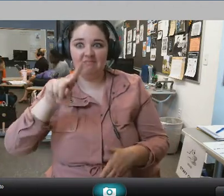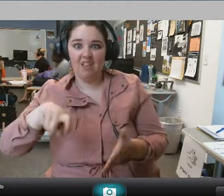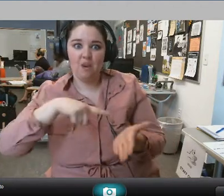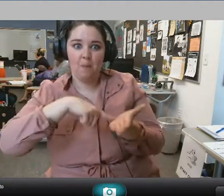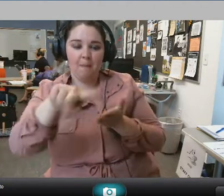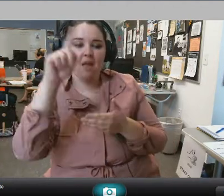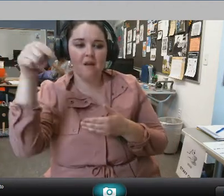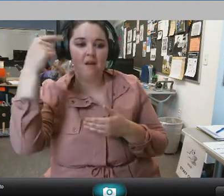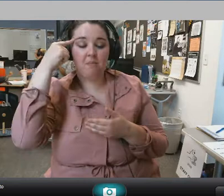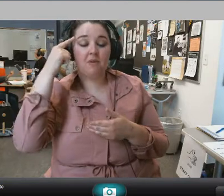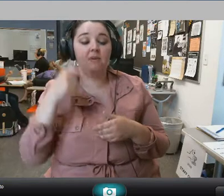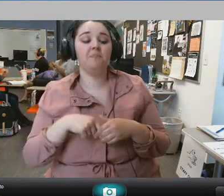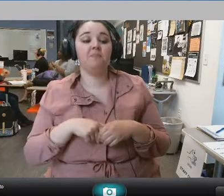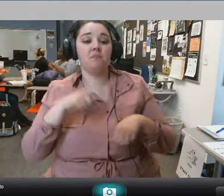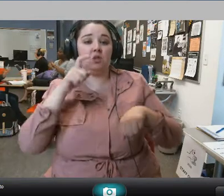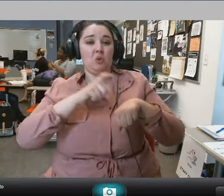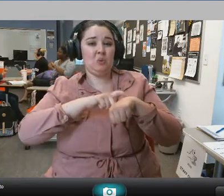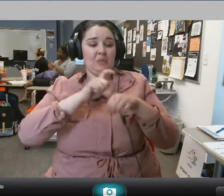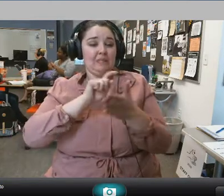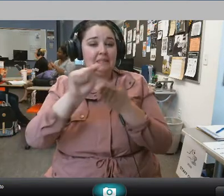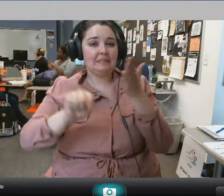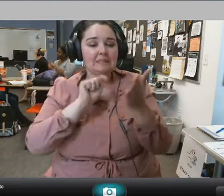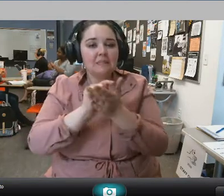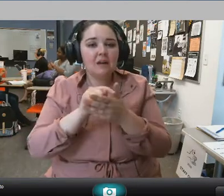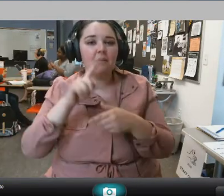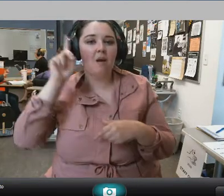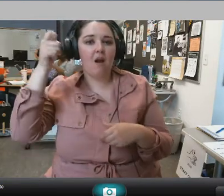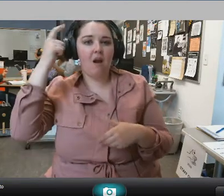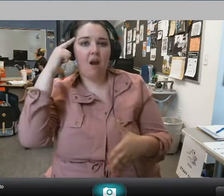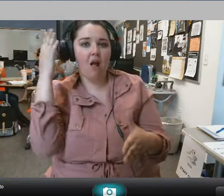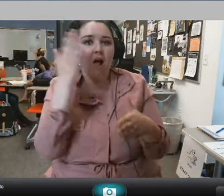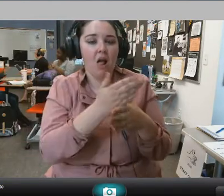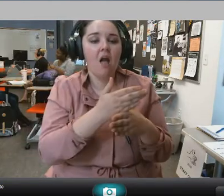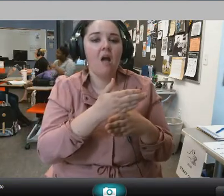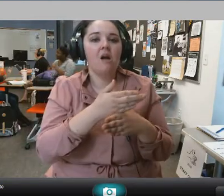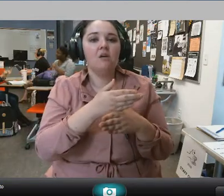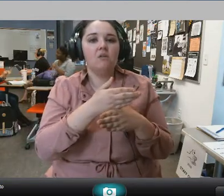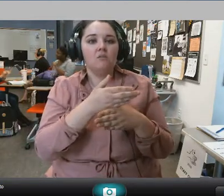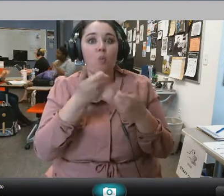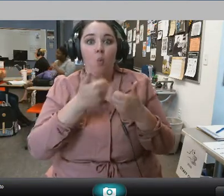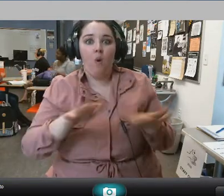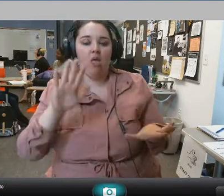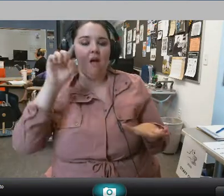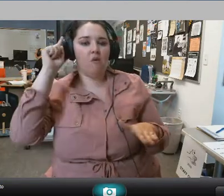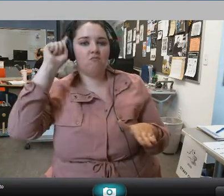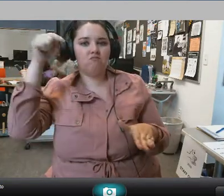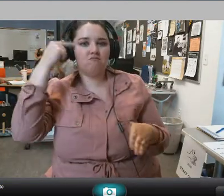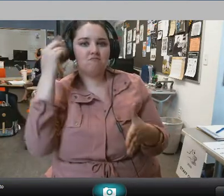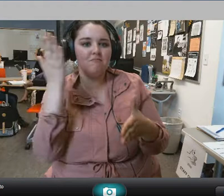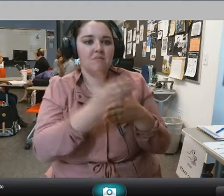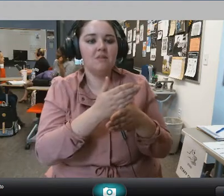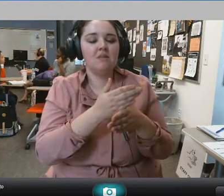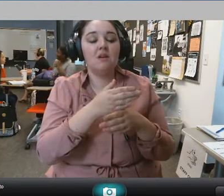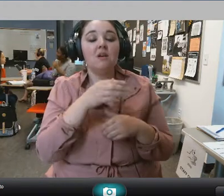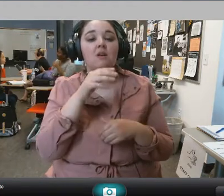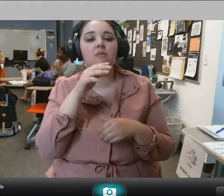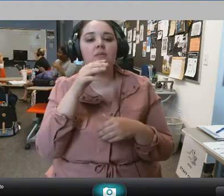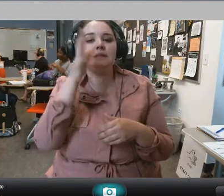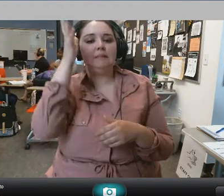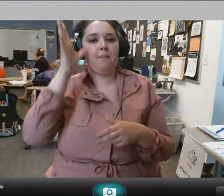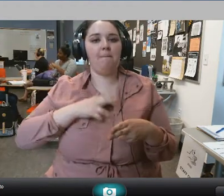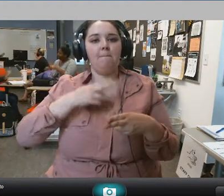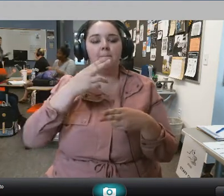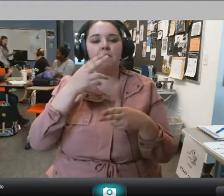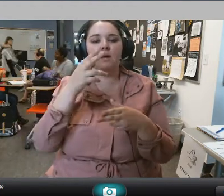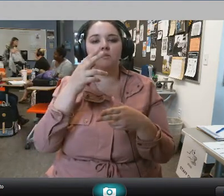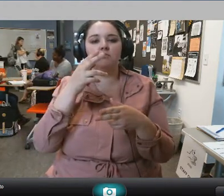restriction can be seen in Upton Sinclair's book, The Jungle. Upton Sinclair writes in